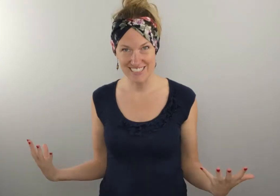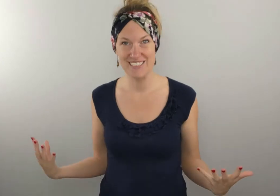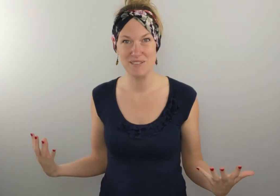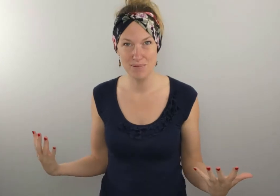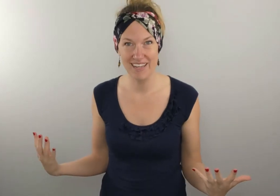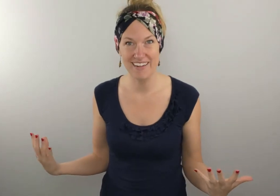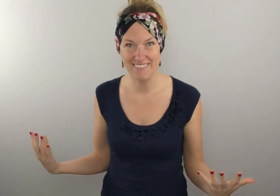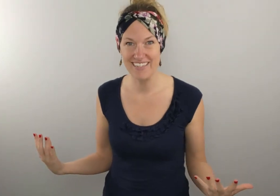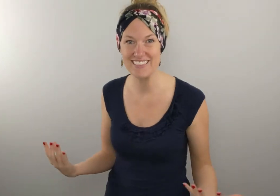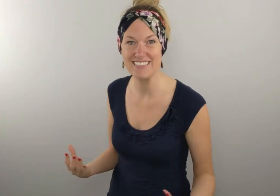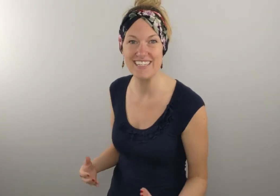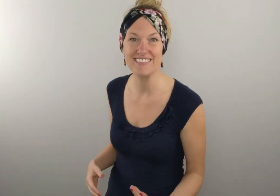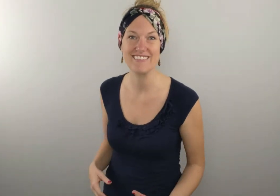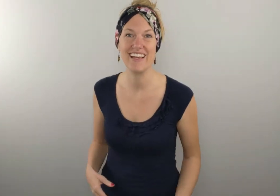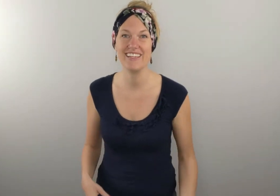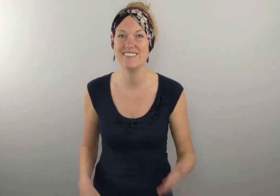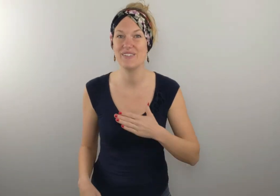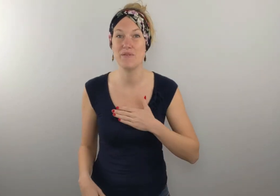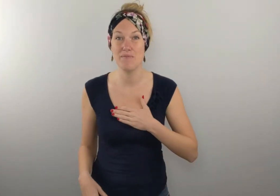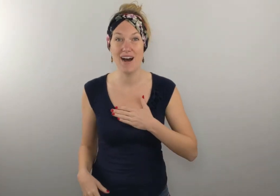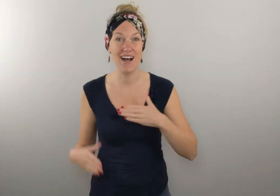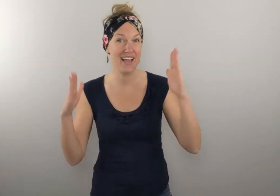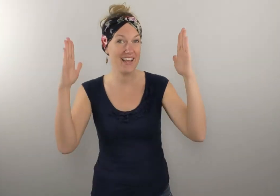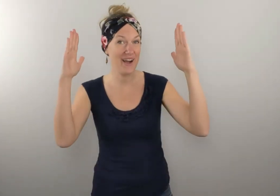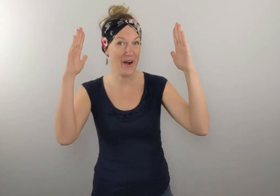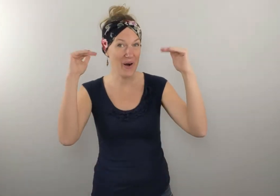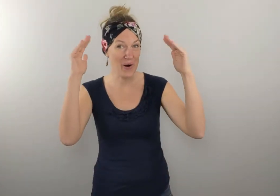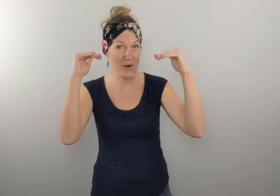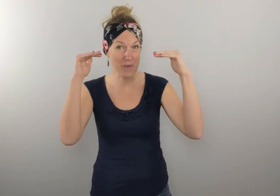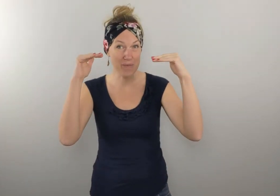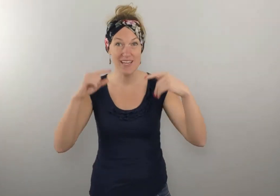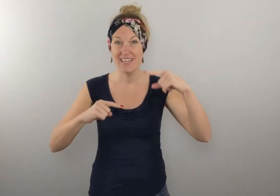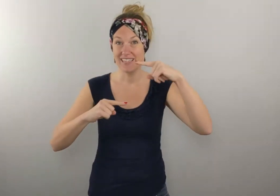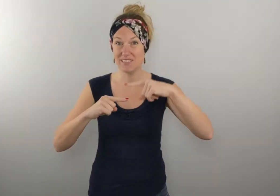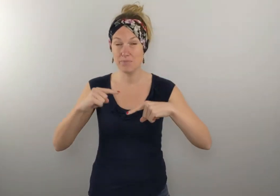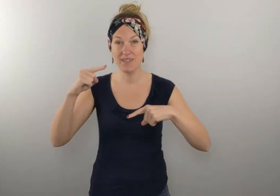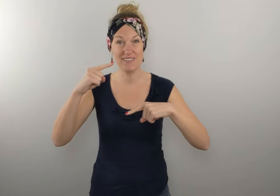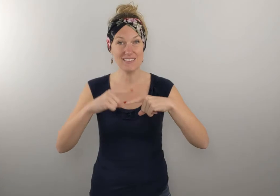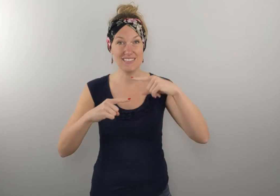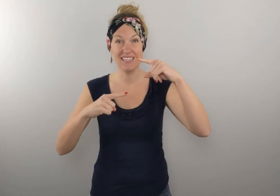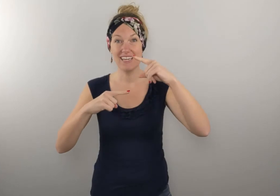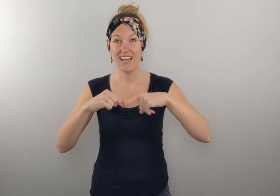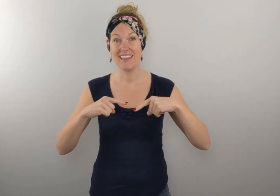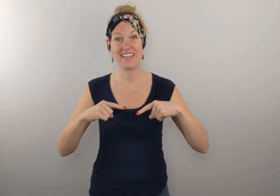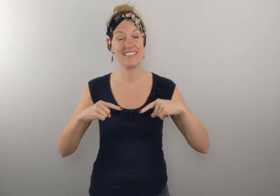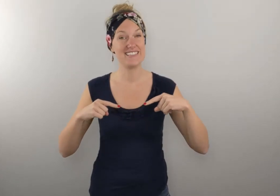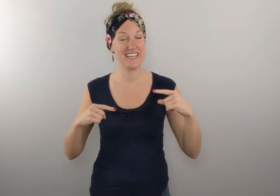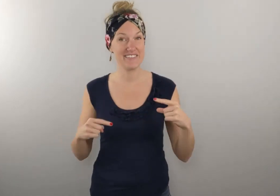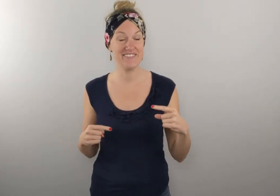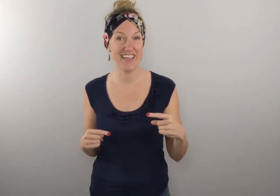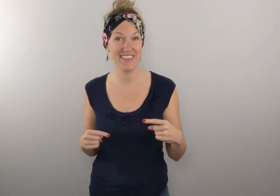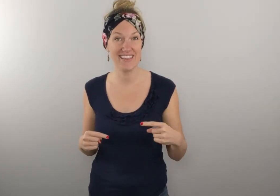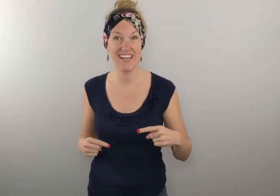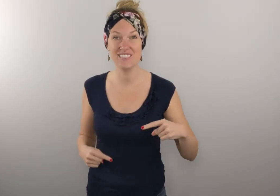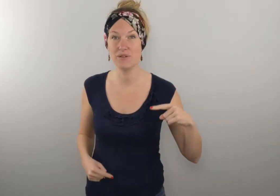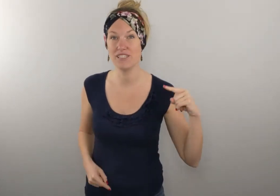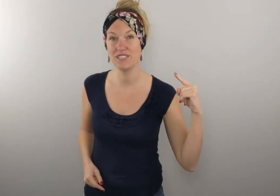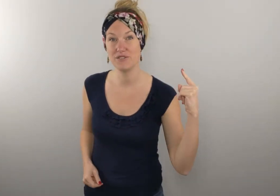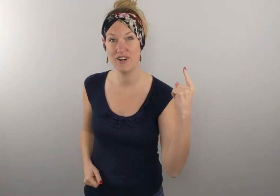Jesus' blood and righteousness. Okay, so my hope is built, and then instead of nothing less, we're going to do